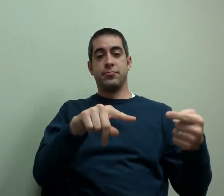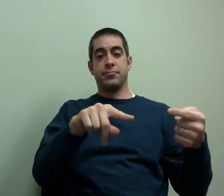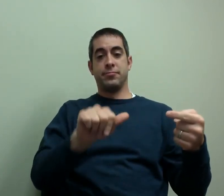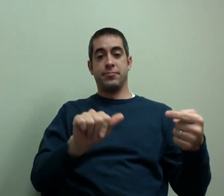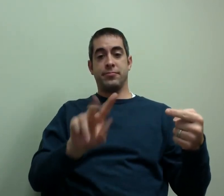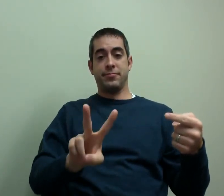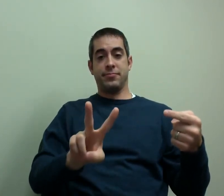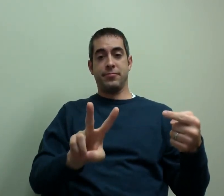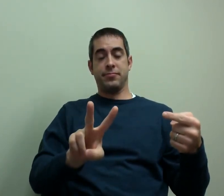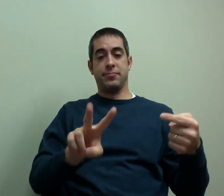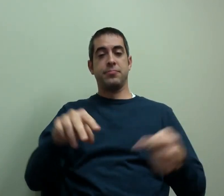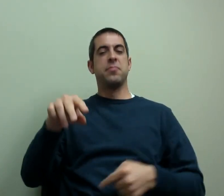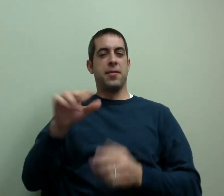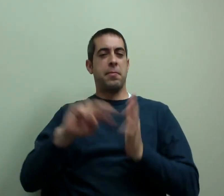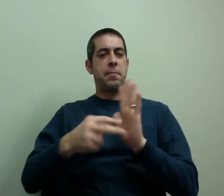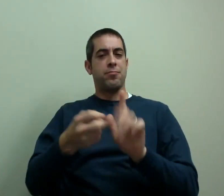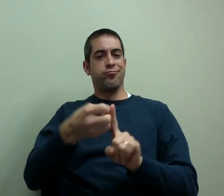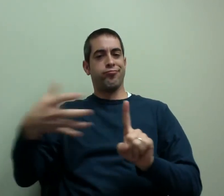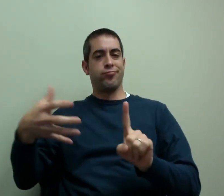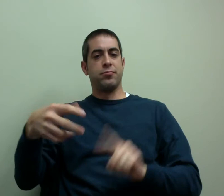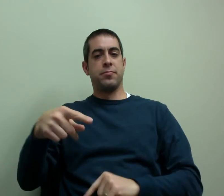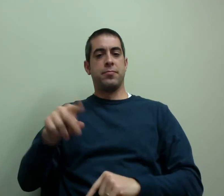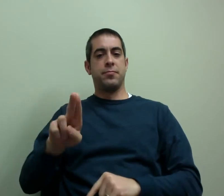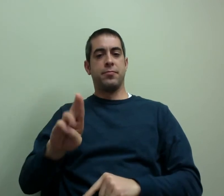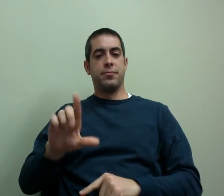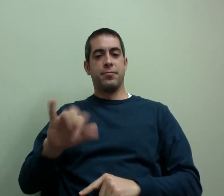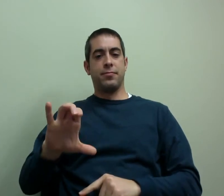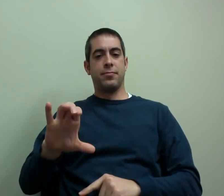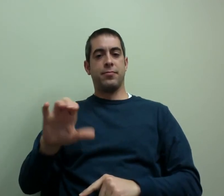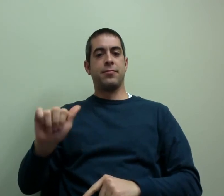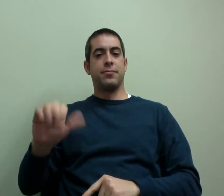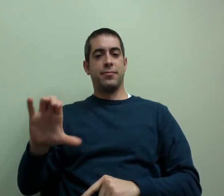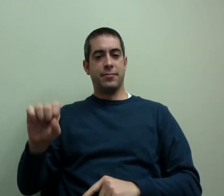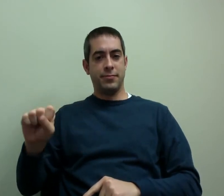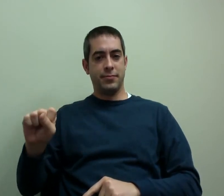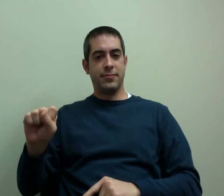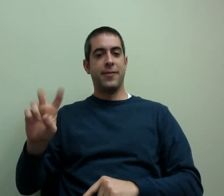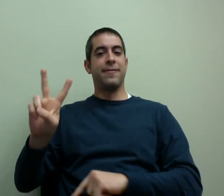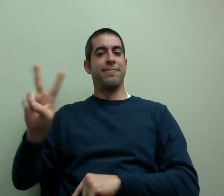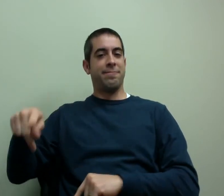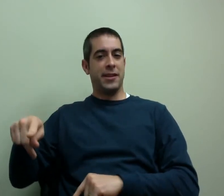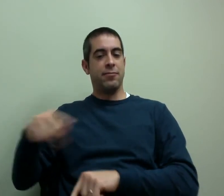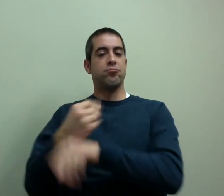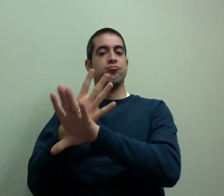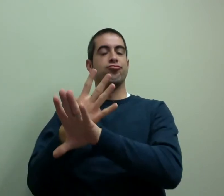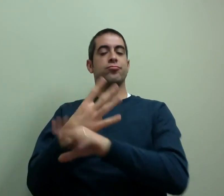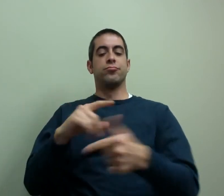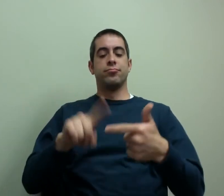PAVs, and two, effective communication access. When asked which businesses in Fort